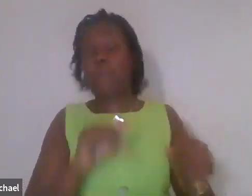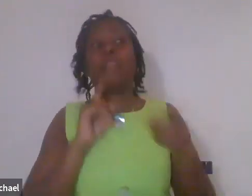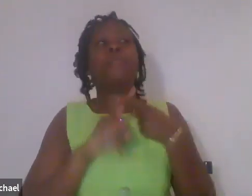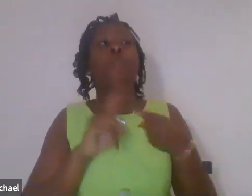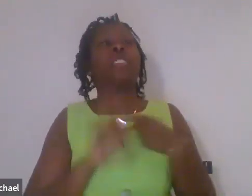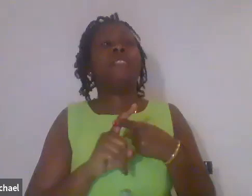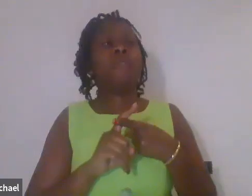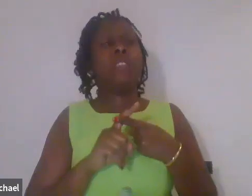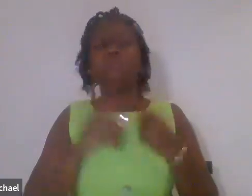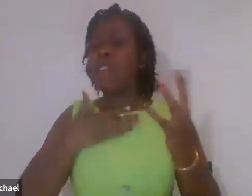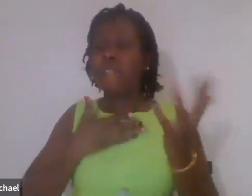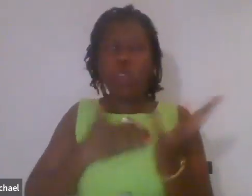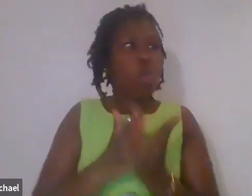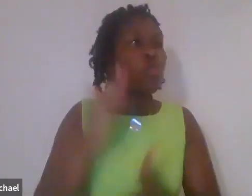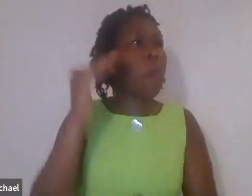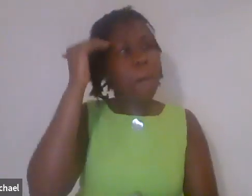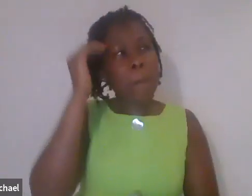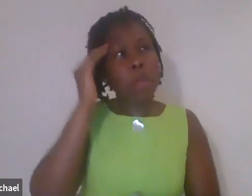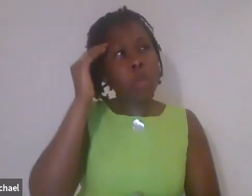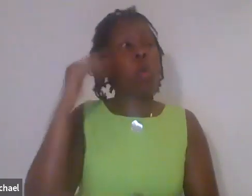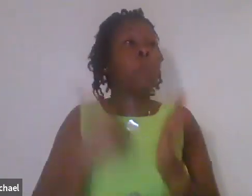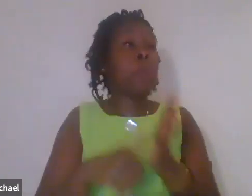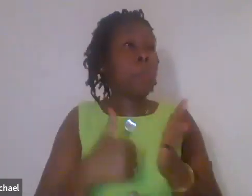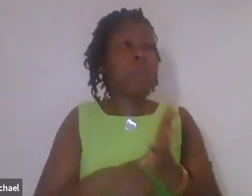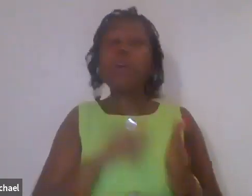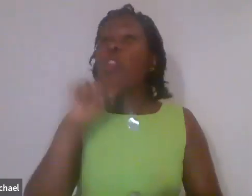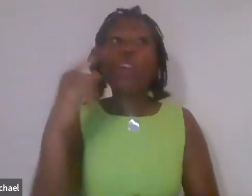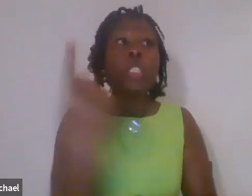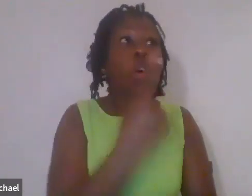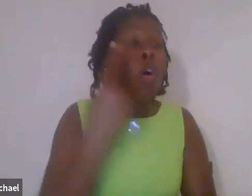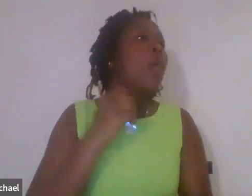Always remain positive. I've gone through mental issues,